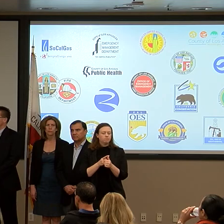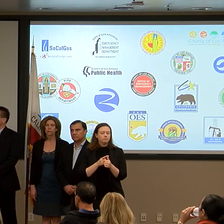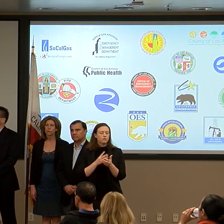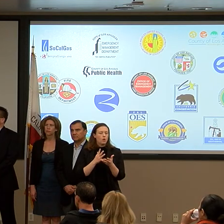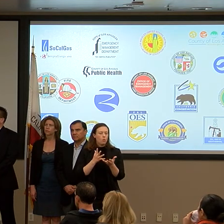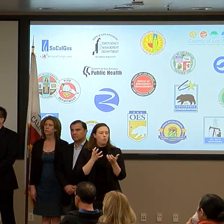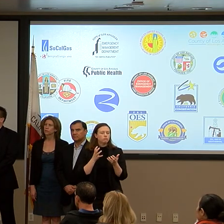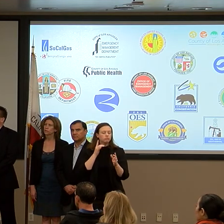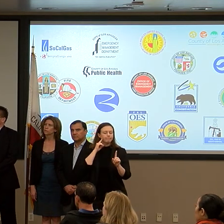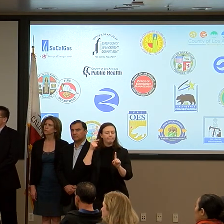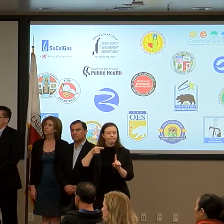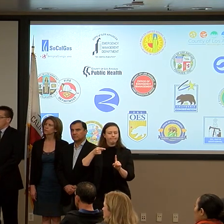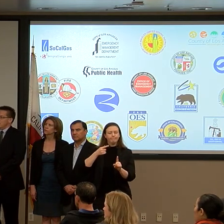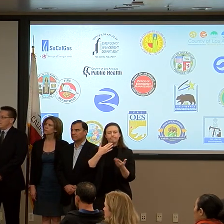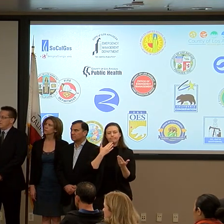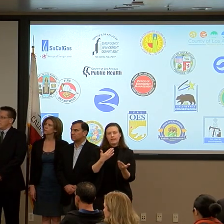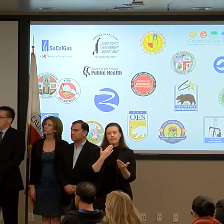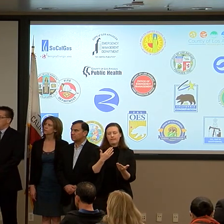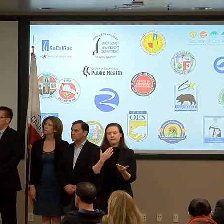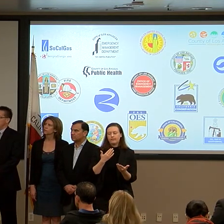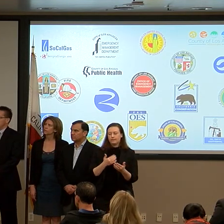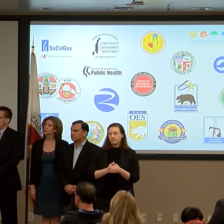out and thank there's some